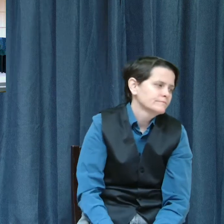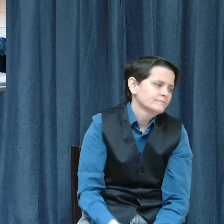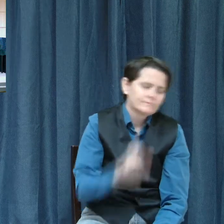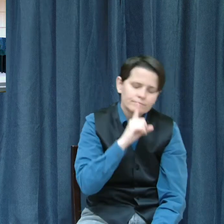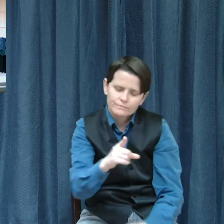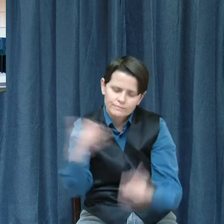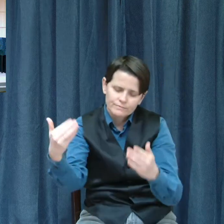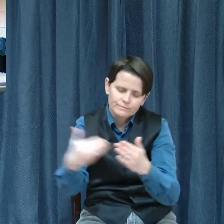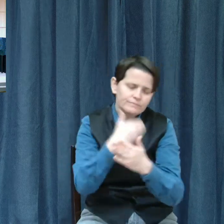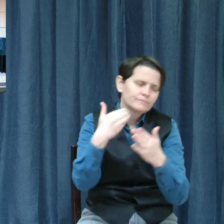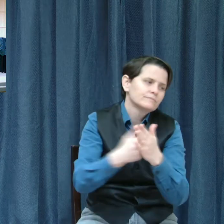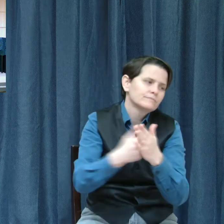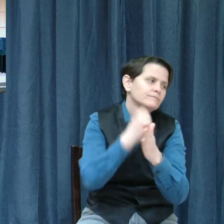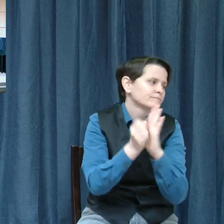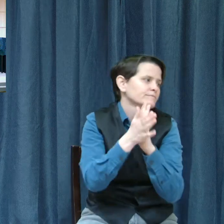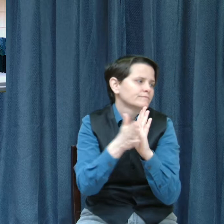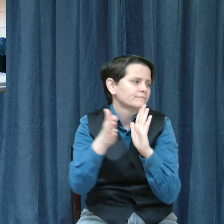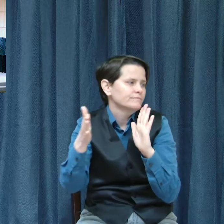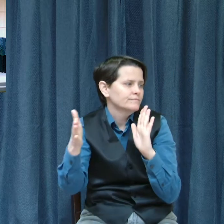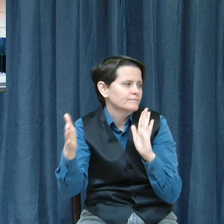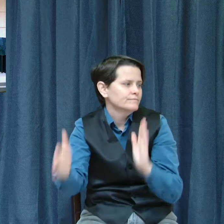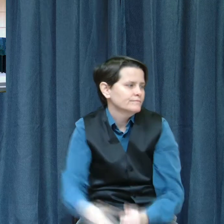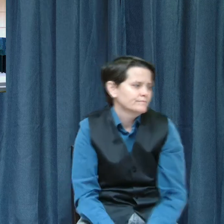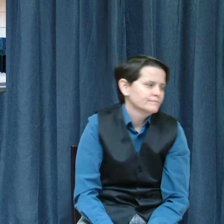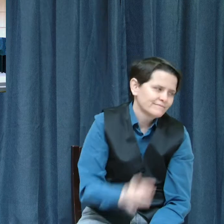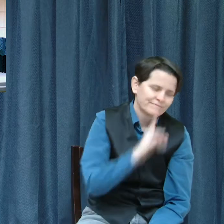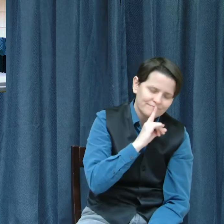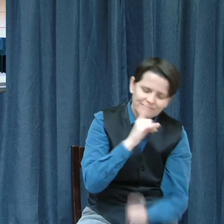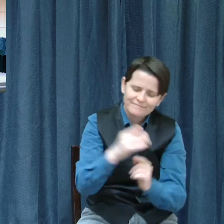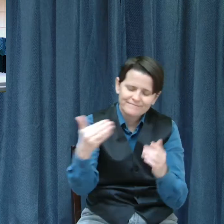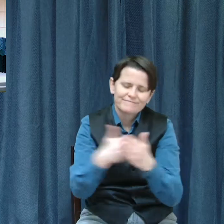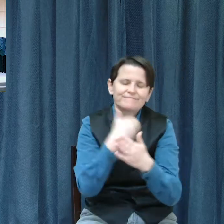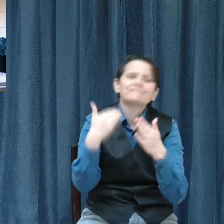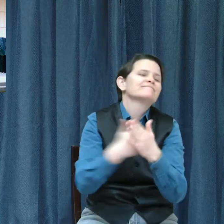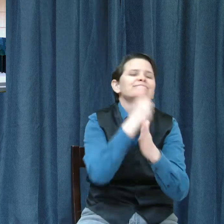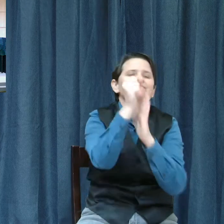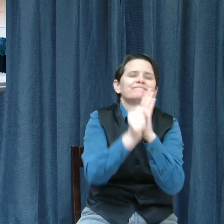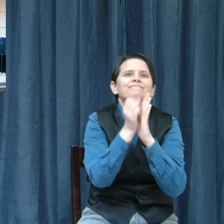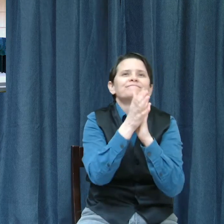It's a new season. It's a new season. It's a new season.